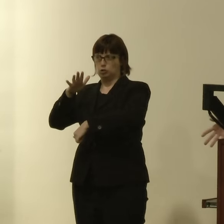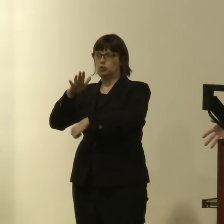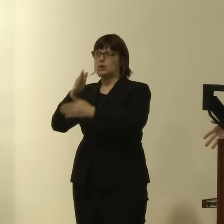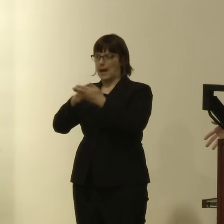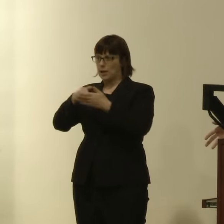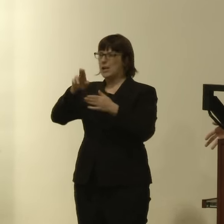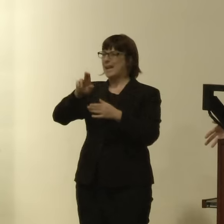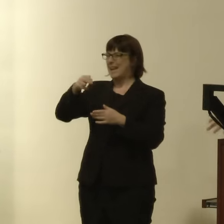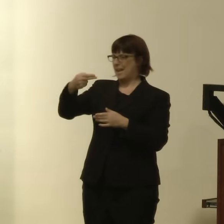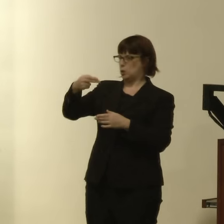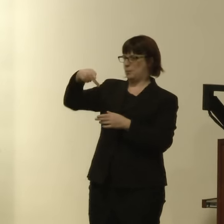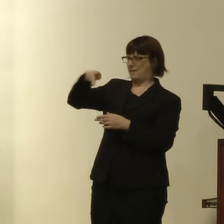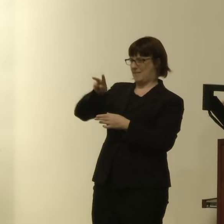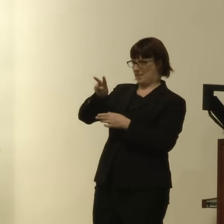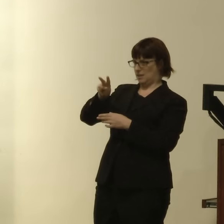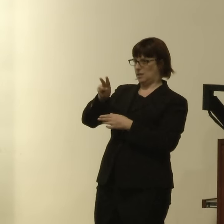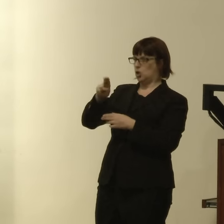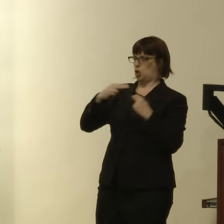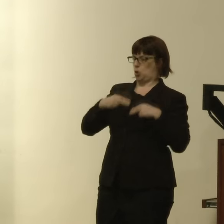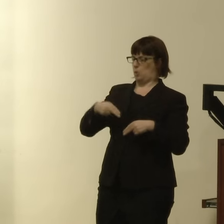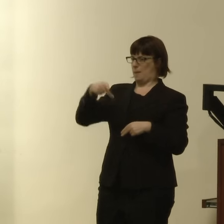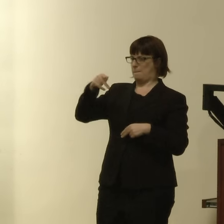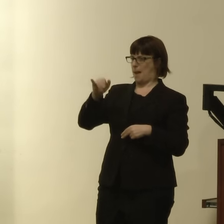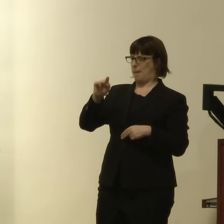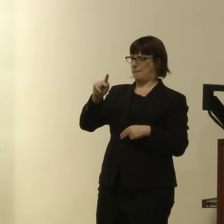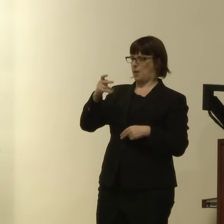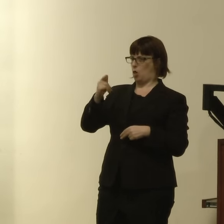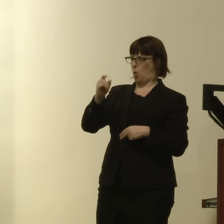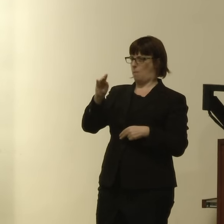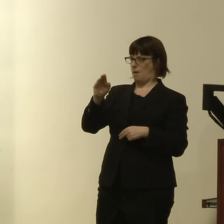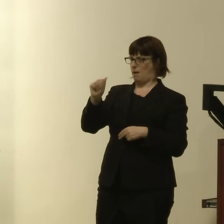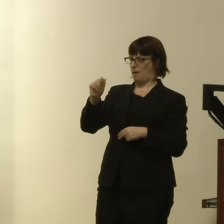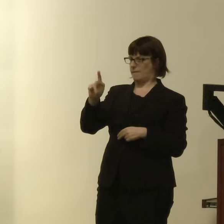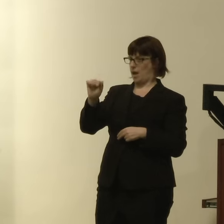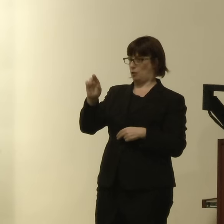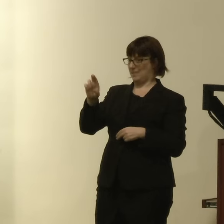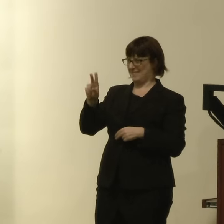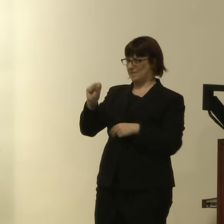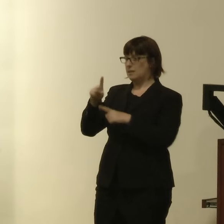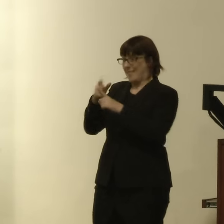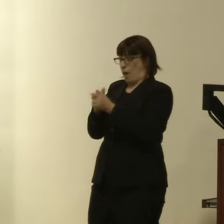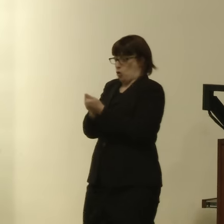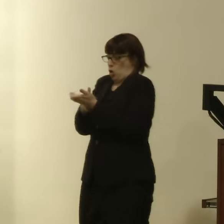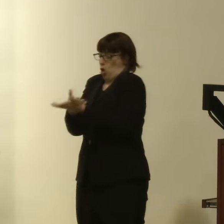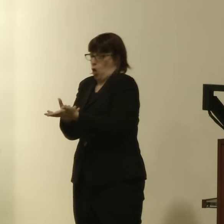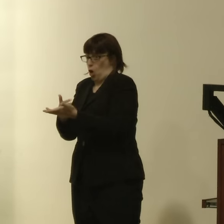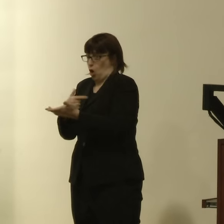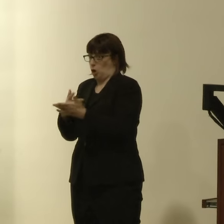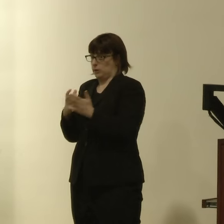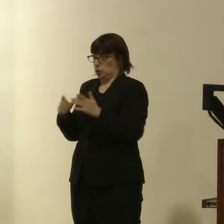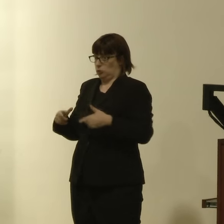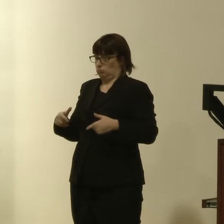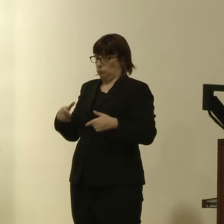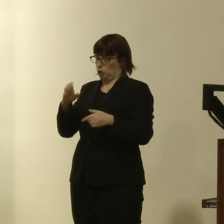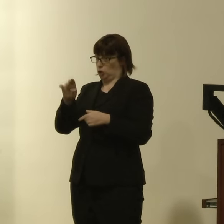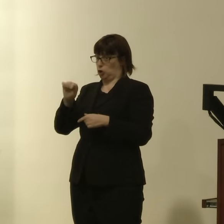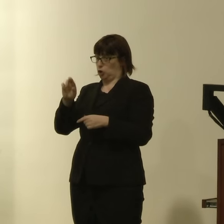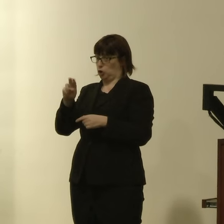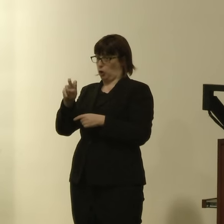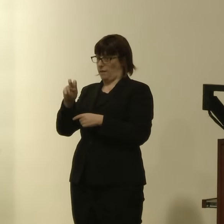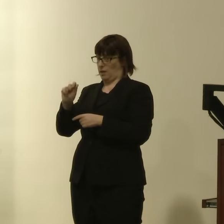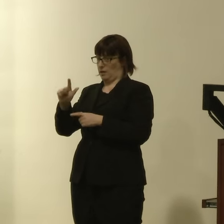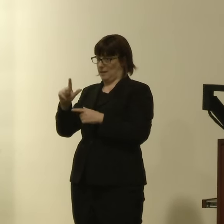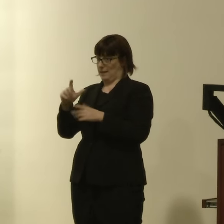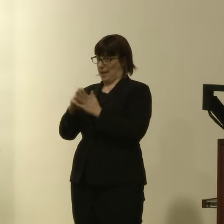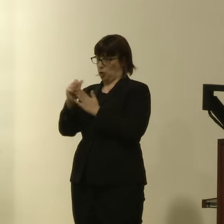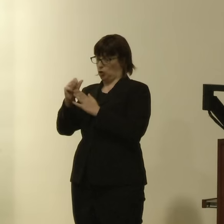human papillomavirus, which is causes most cases of cervical cancer. I think the number in American cities is under a third,